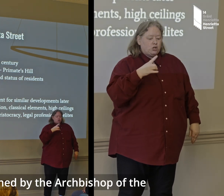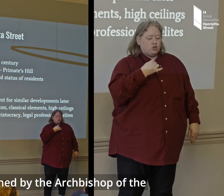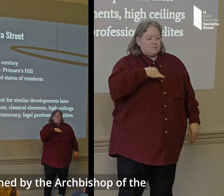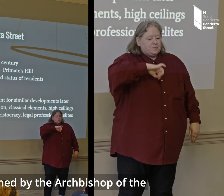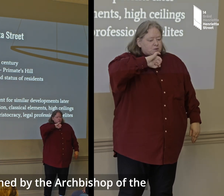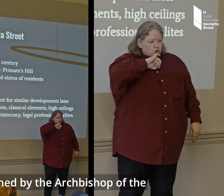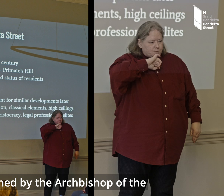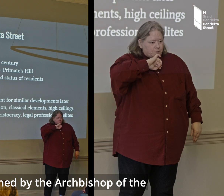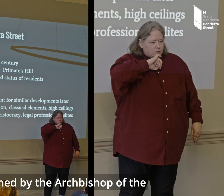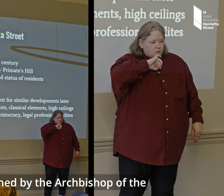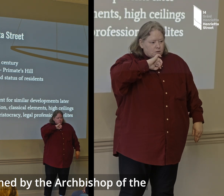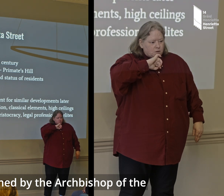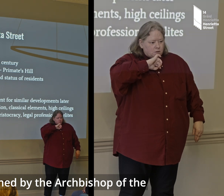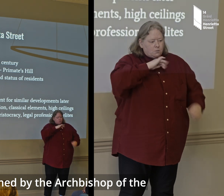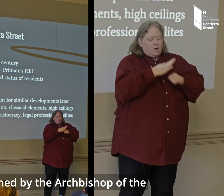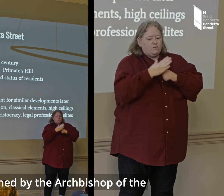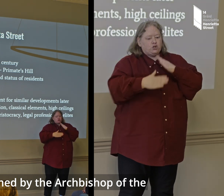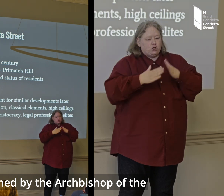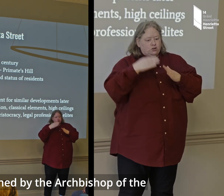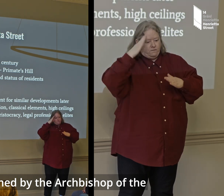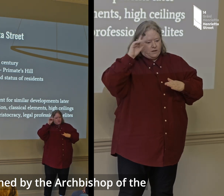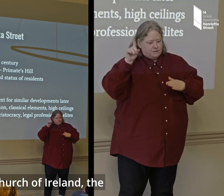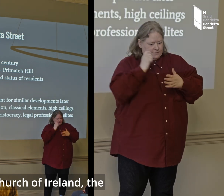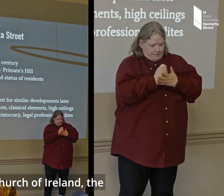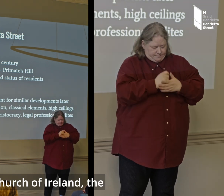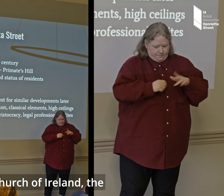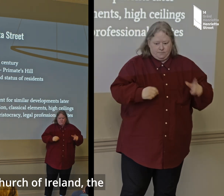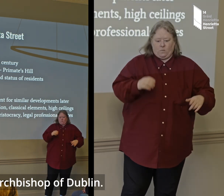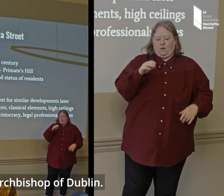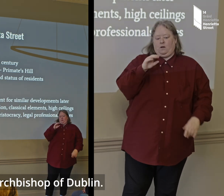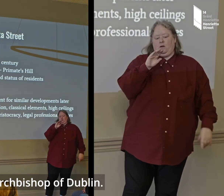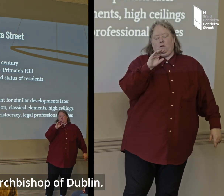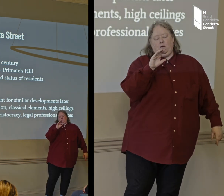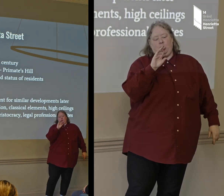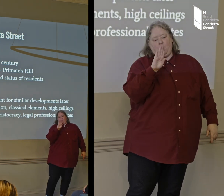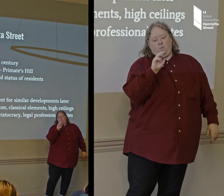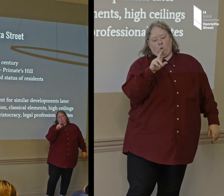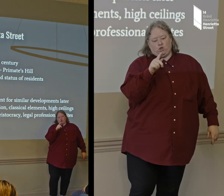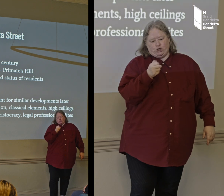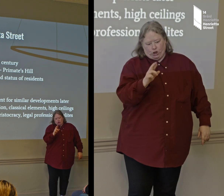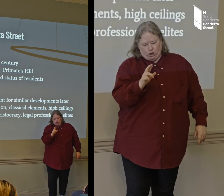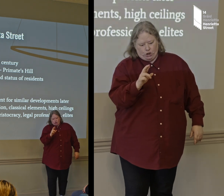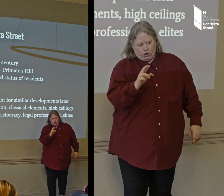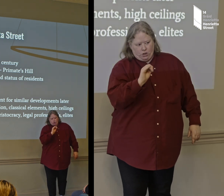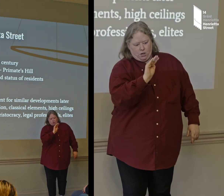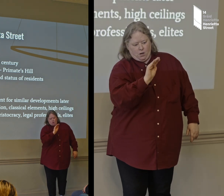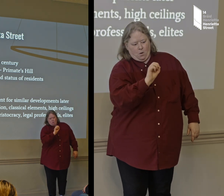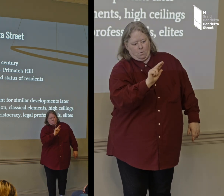owned by the Archbishop of the Church of Ireland, the Archbishop of Dublin.